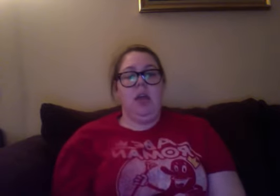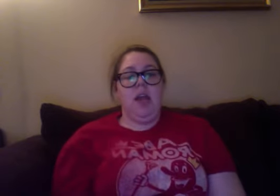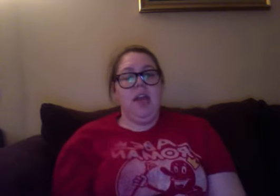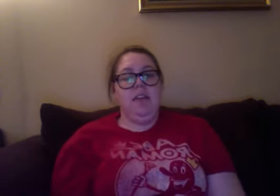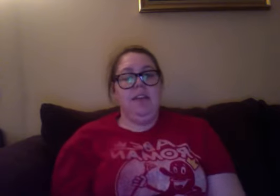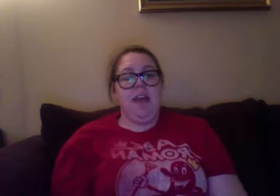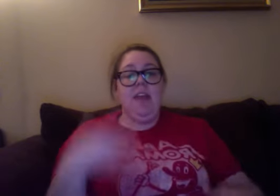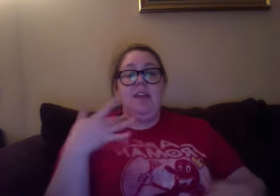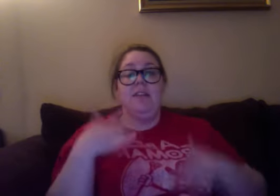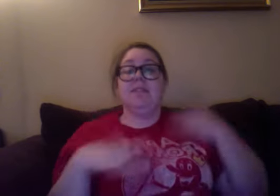excited,